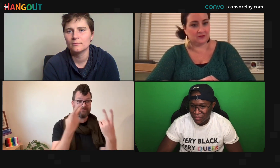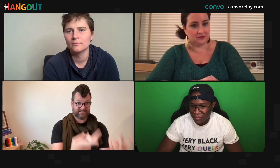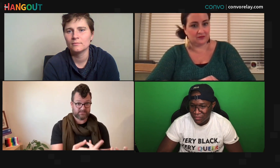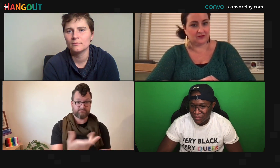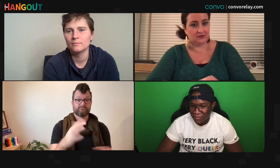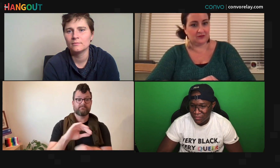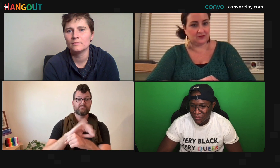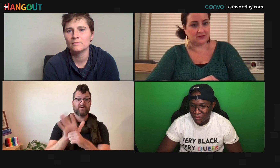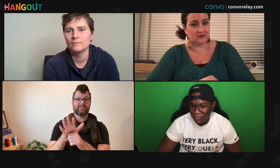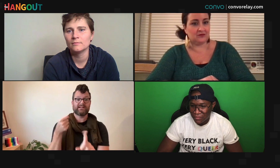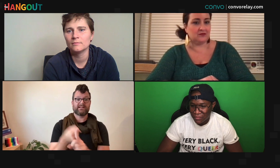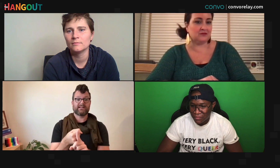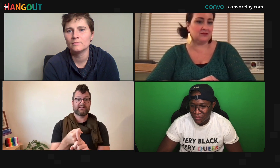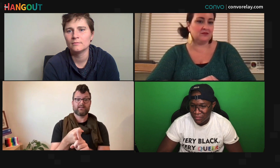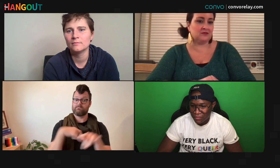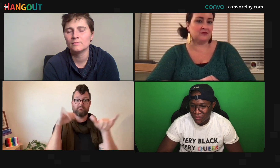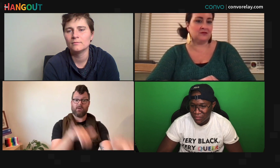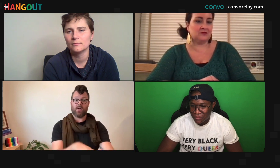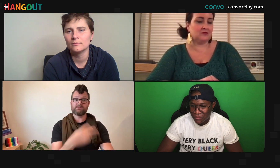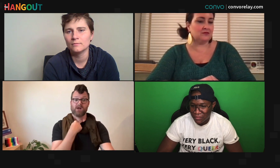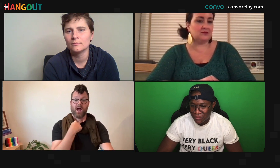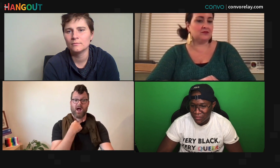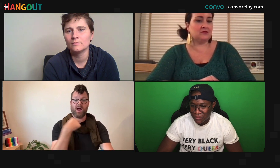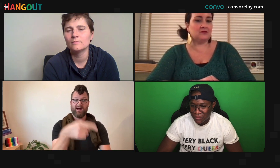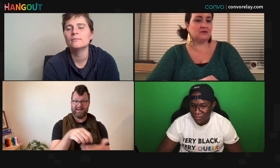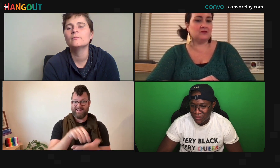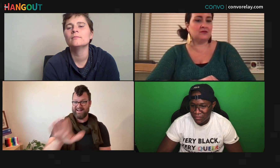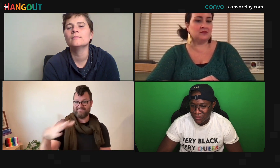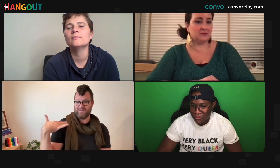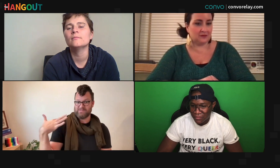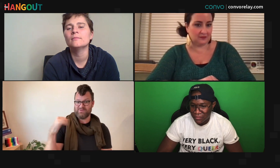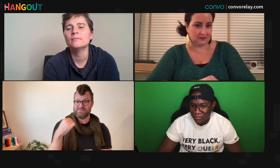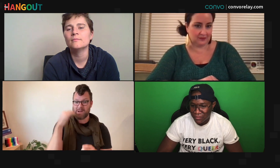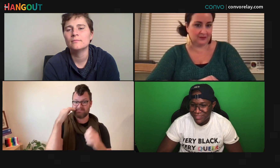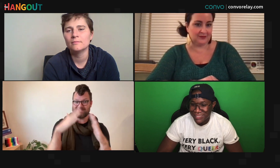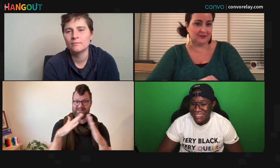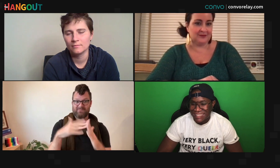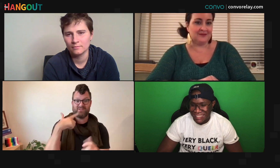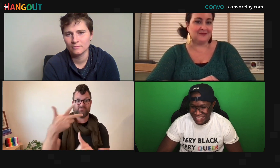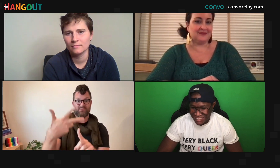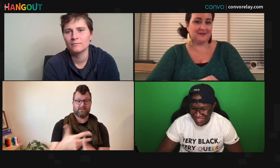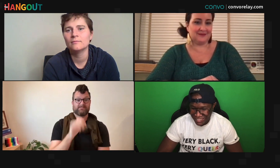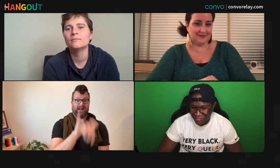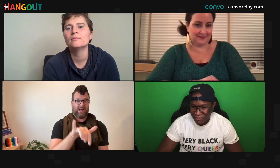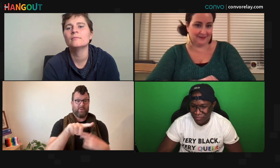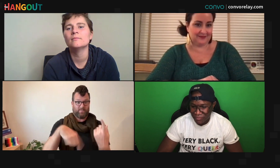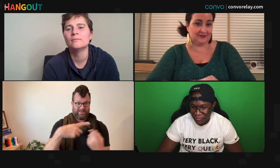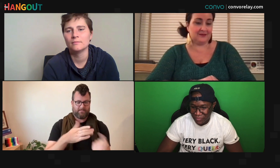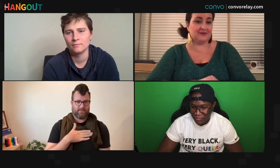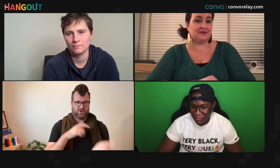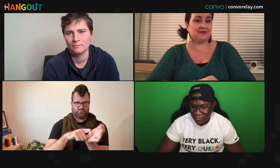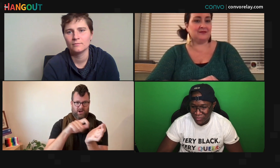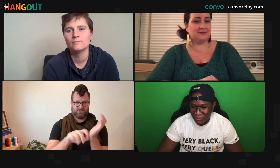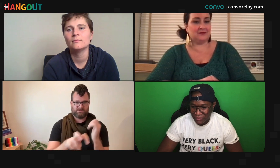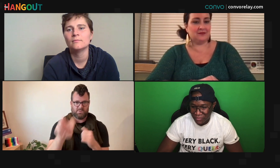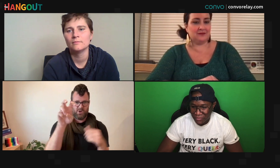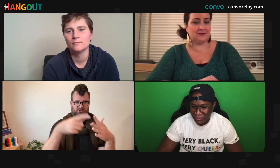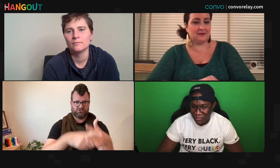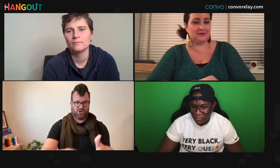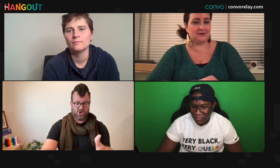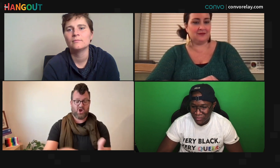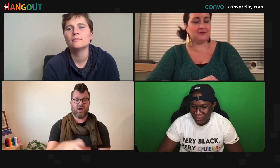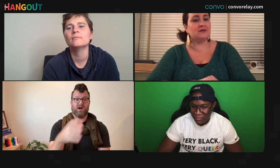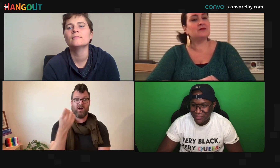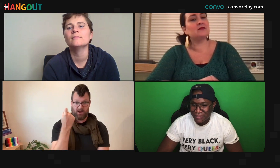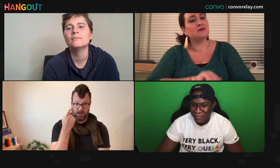1-year internship. So I flew down for a visit, and then COVID hit. And this was in Victorica's